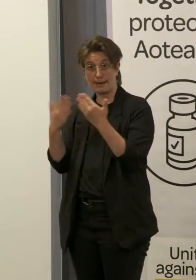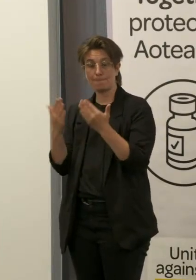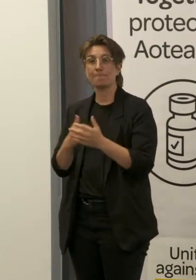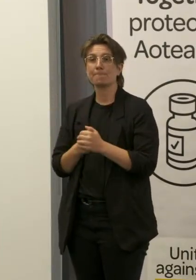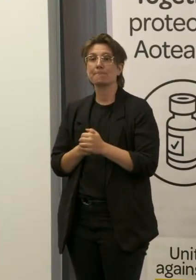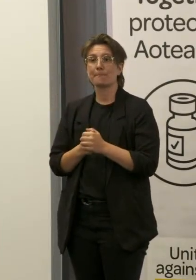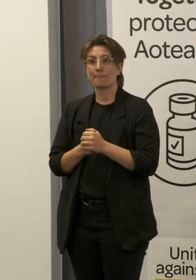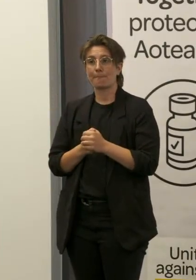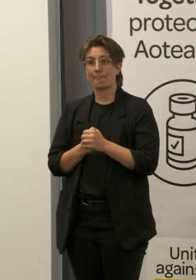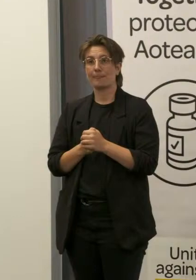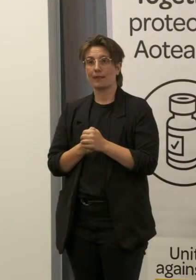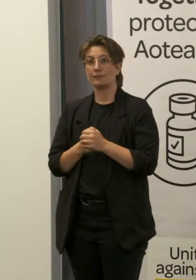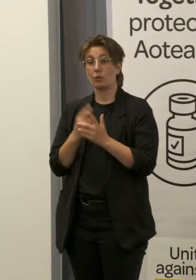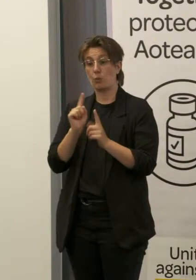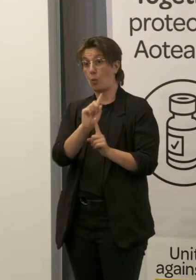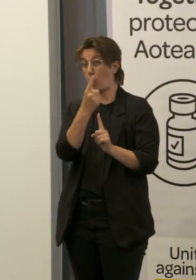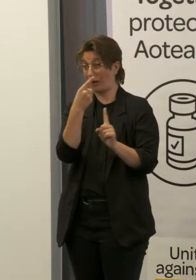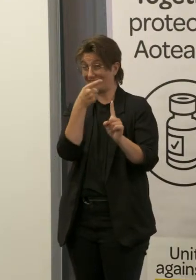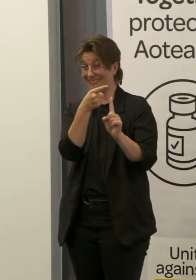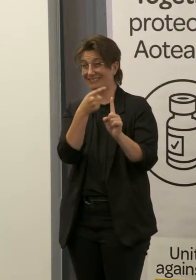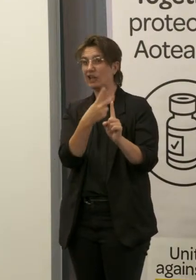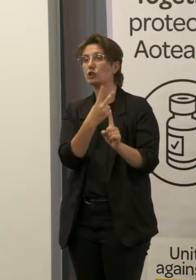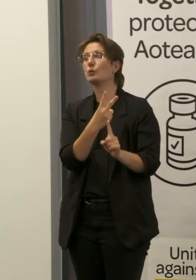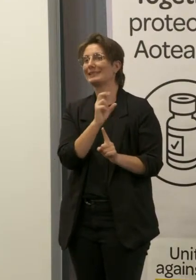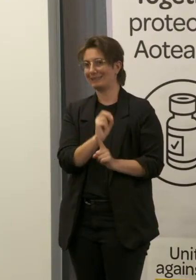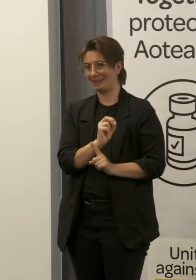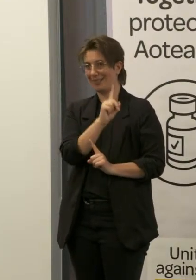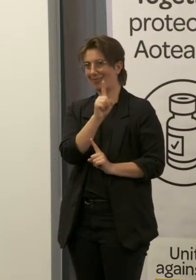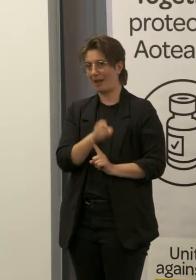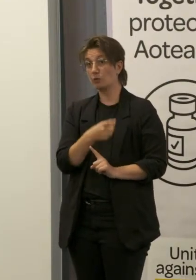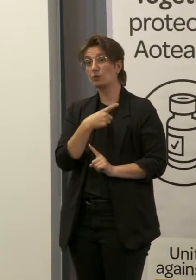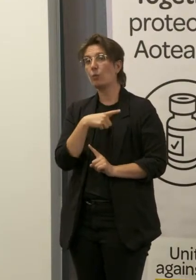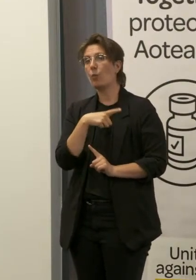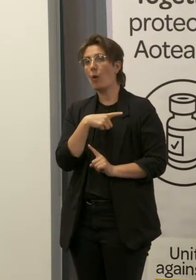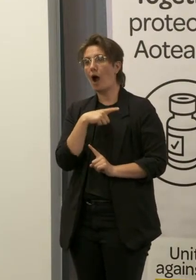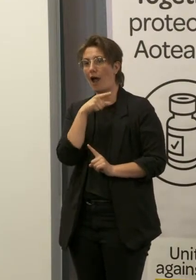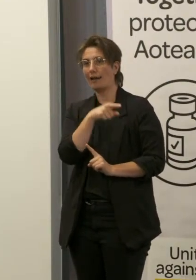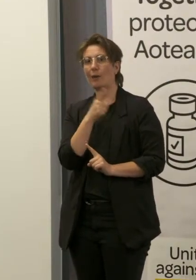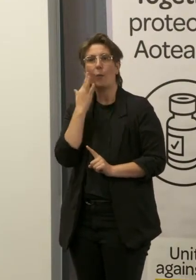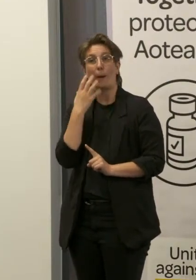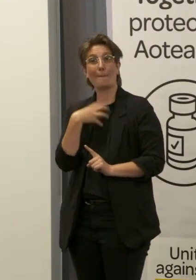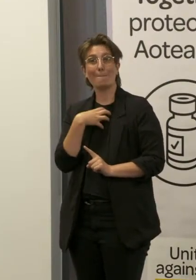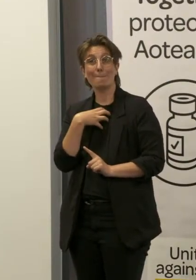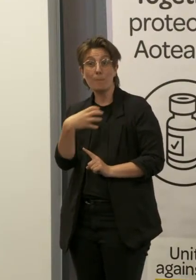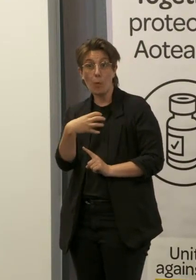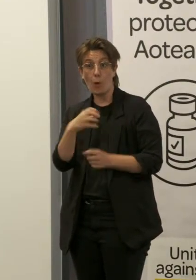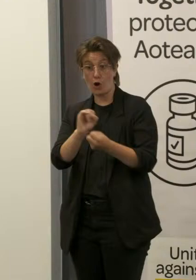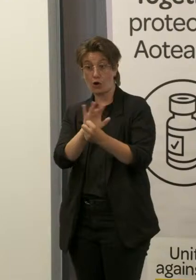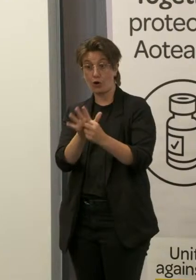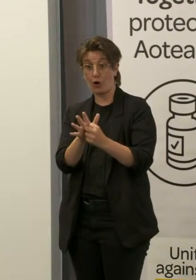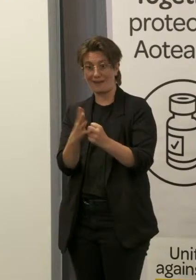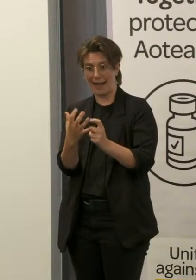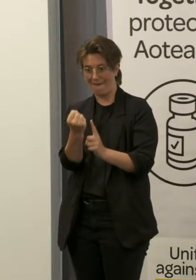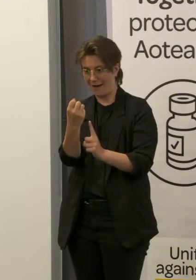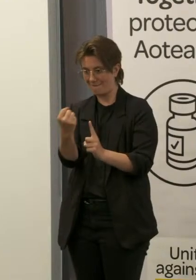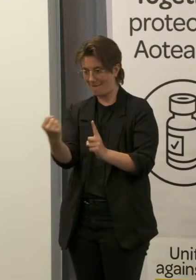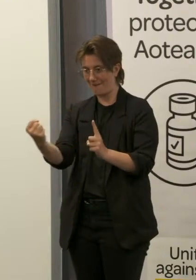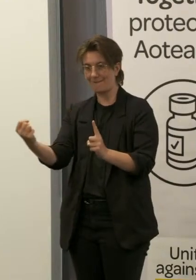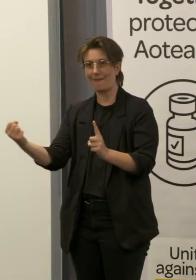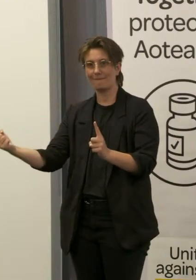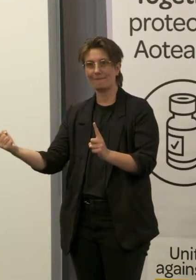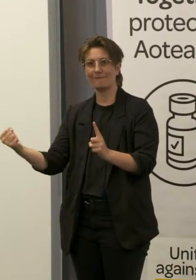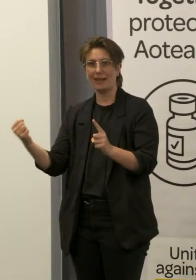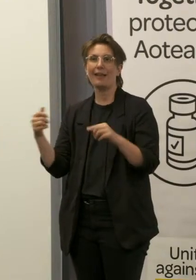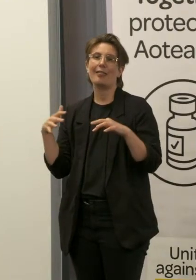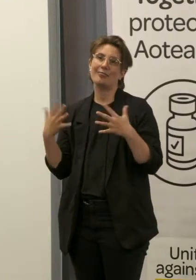around 20,000 a day, because once you get a reasonable number of cases and the positivity rate goes up, they're less able to pull